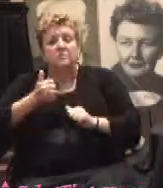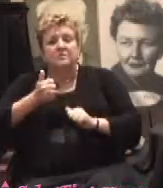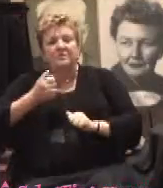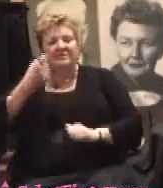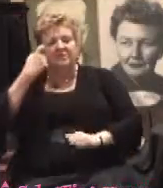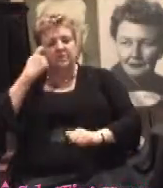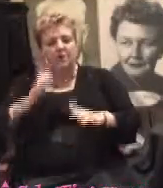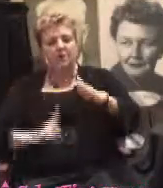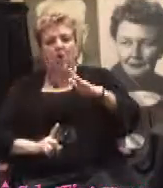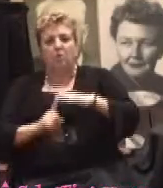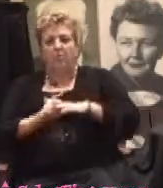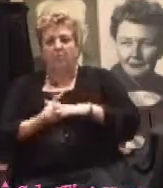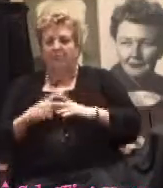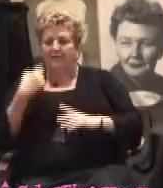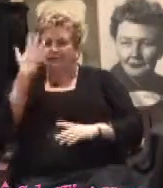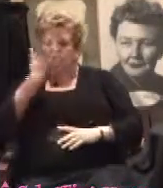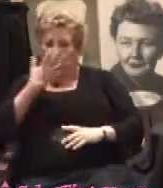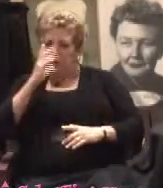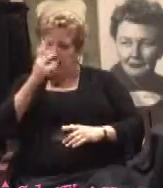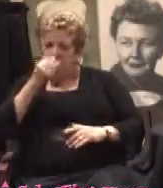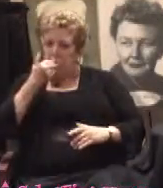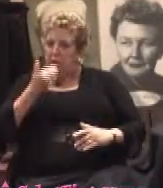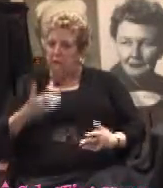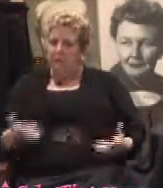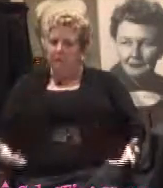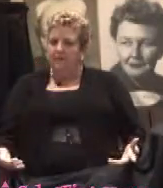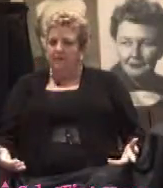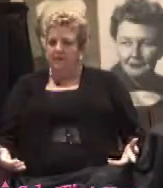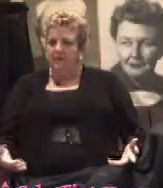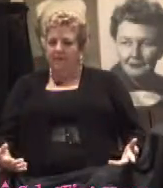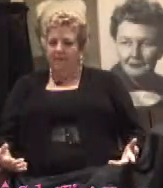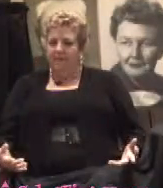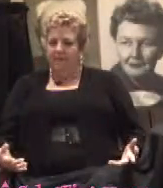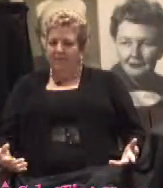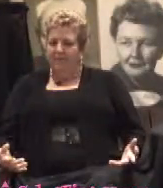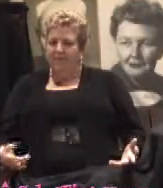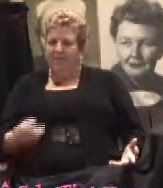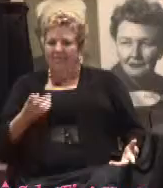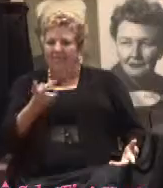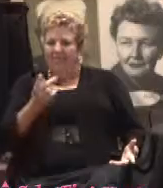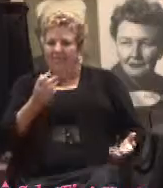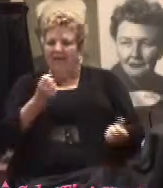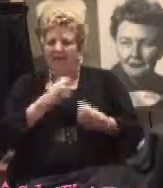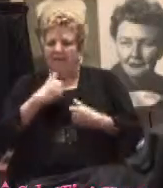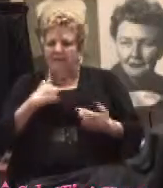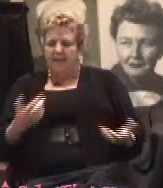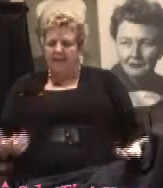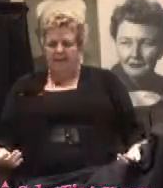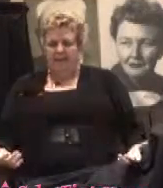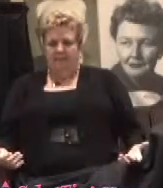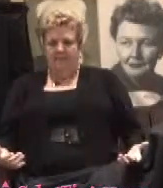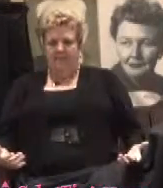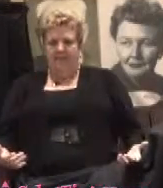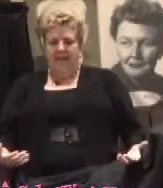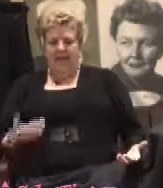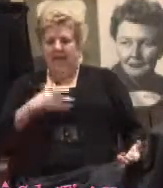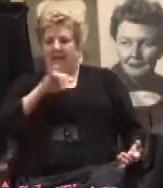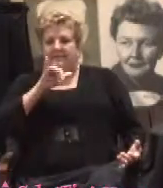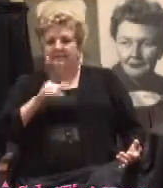looking pretty good. They loved me. And when I spent that year with my parents, my mother was